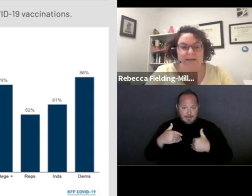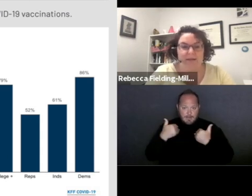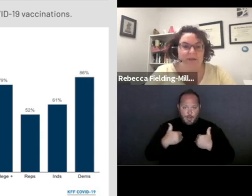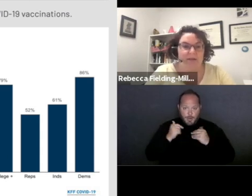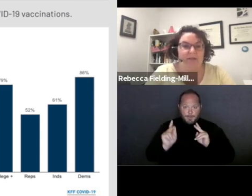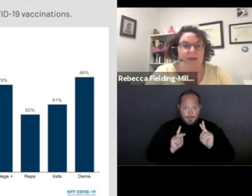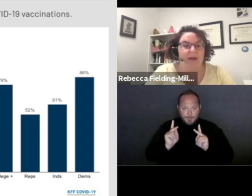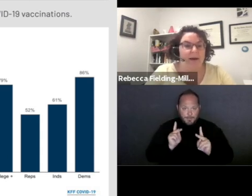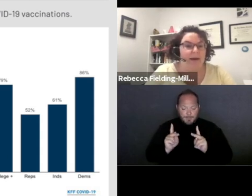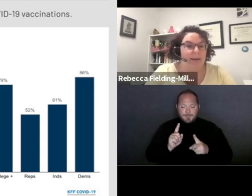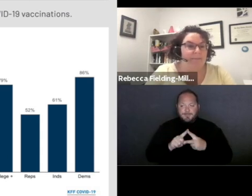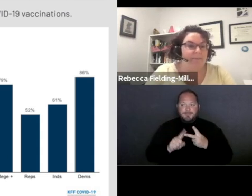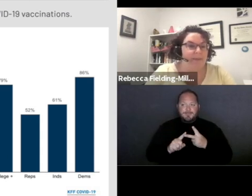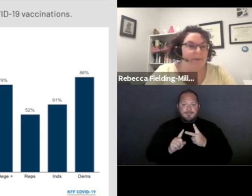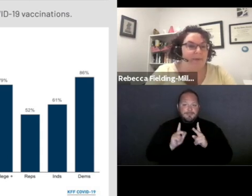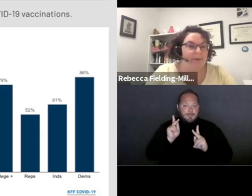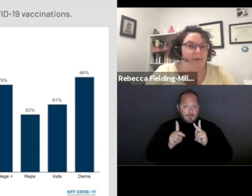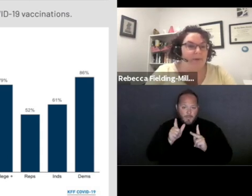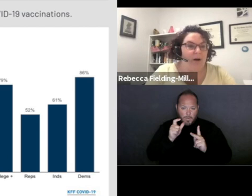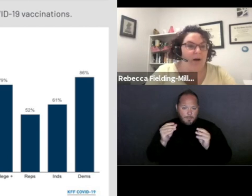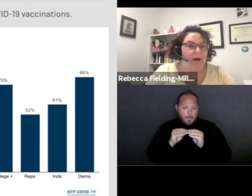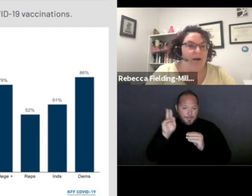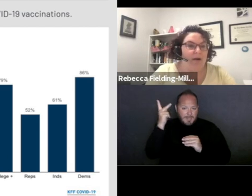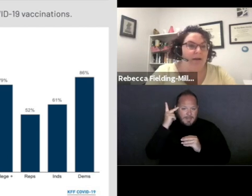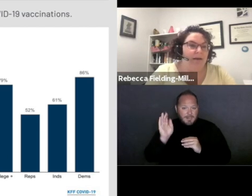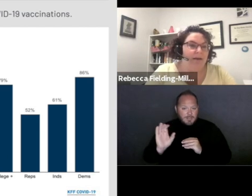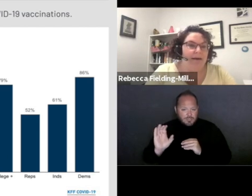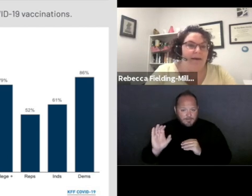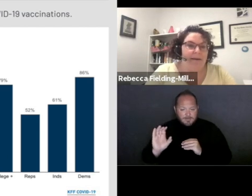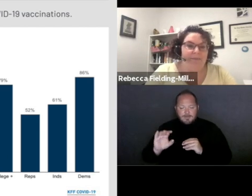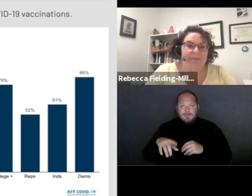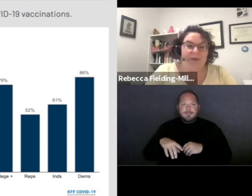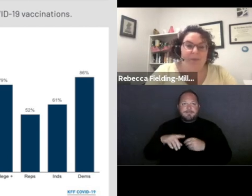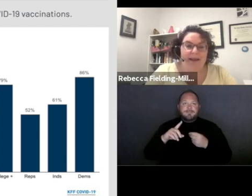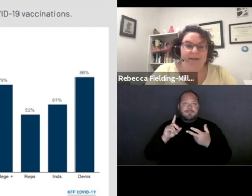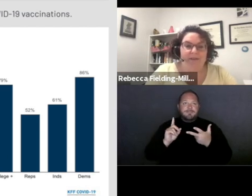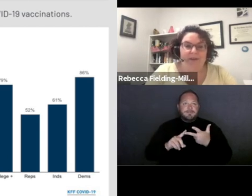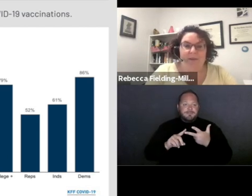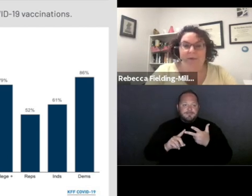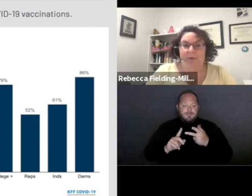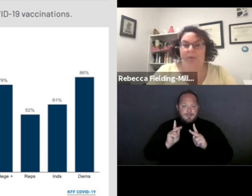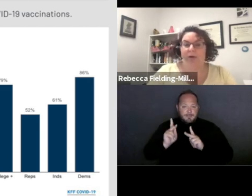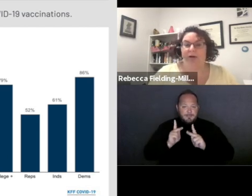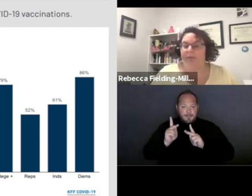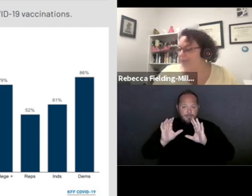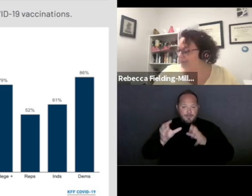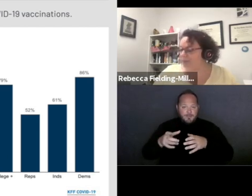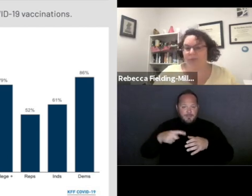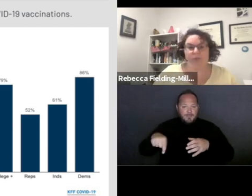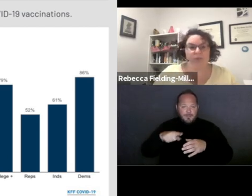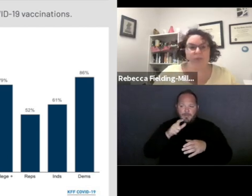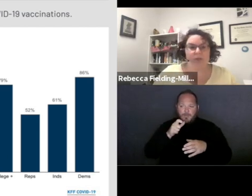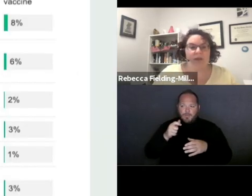politically conservative, people who are white, often people who are rural.